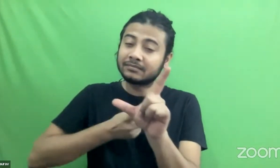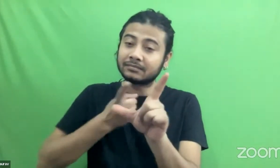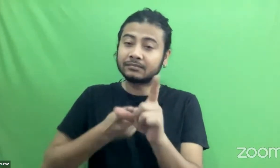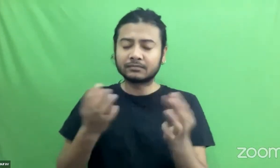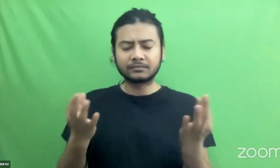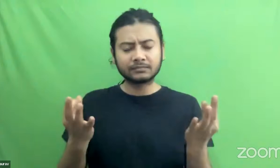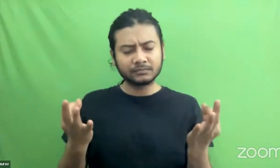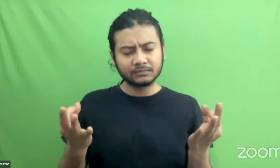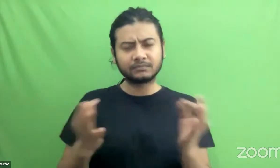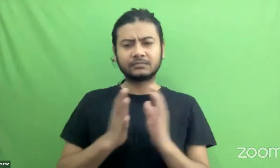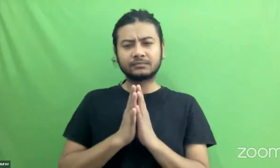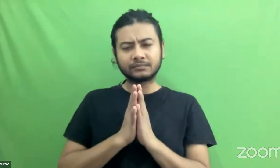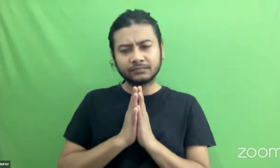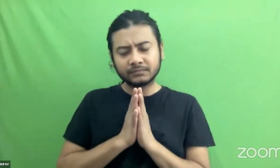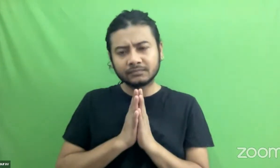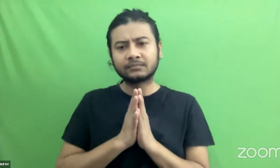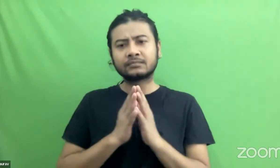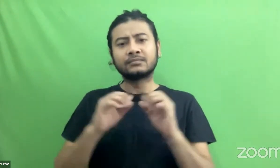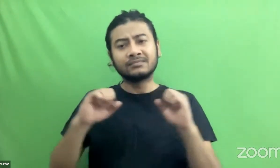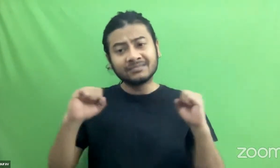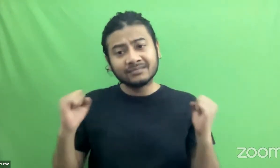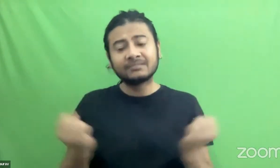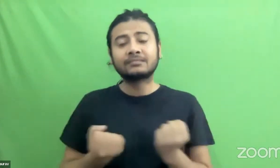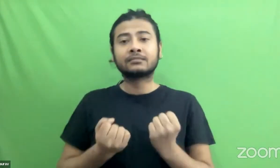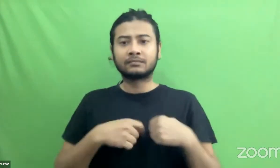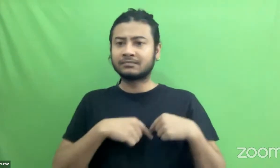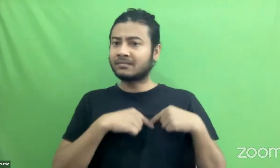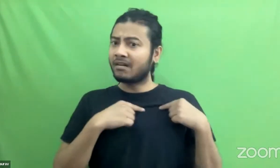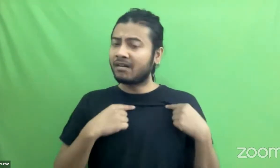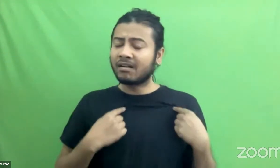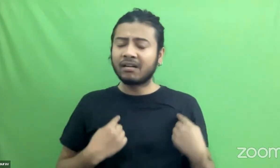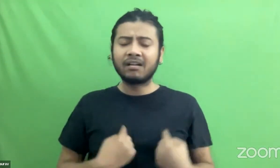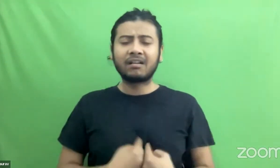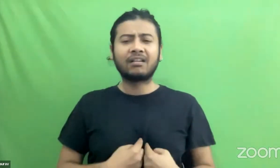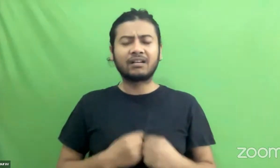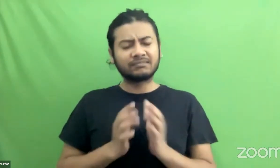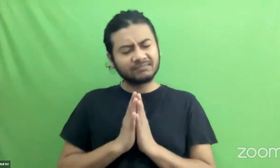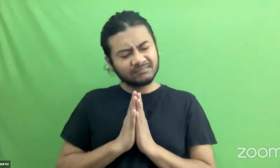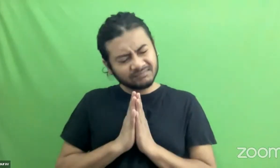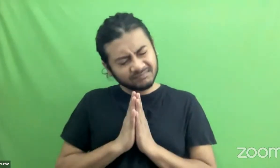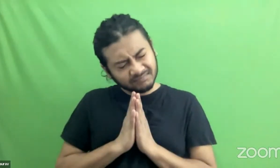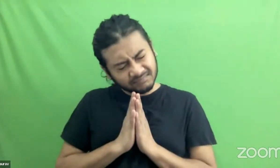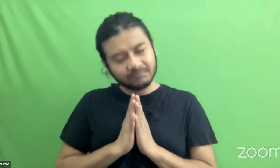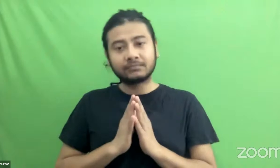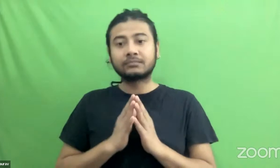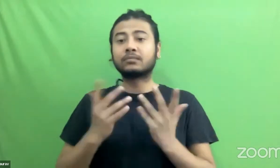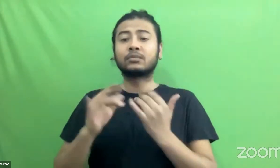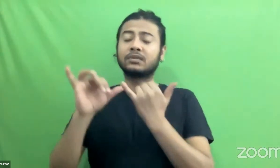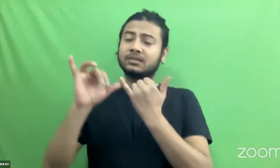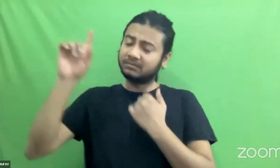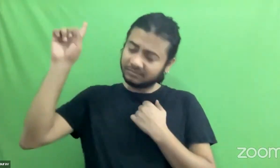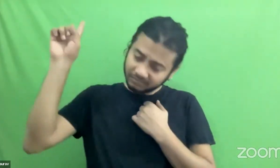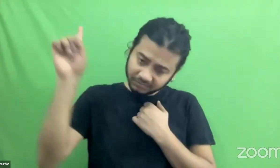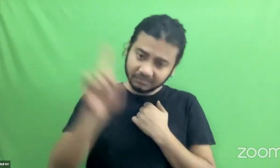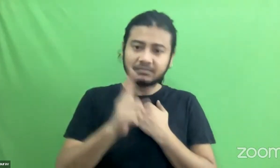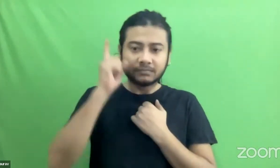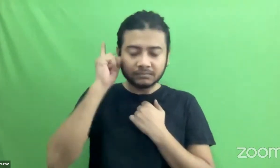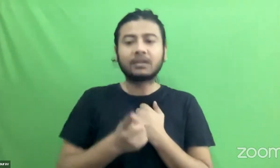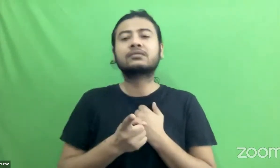he requested with a strong heart that please Krishna come down, and that's how Chaitanya Mahaprabhu took birth in